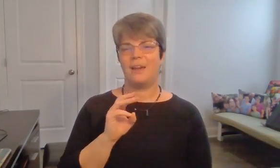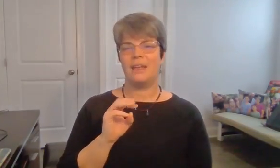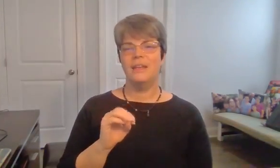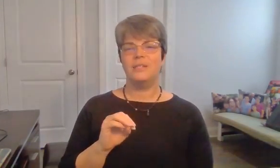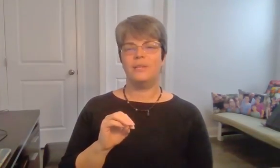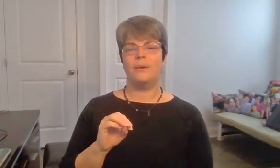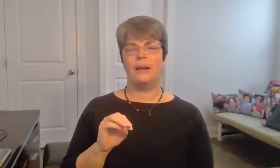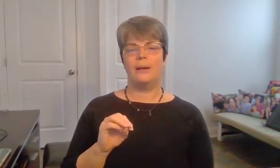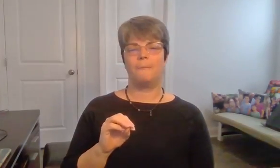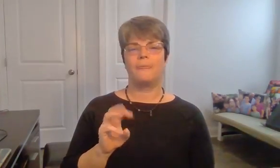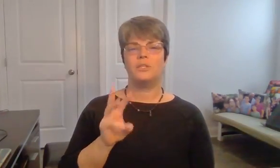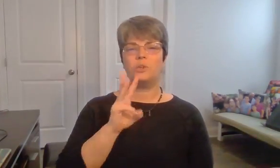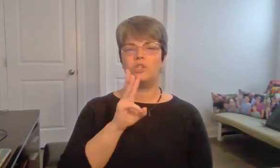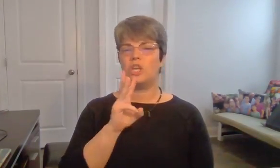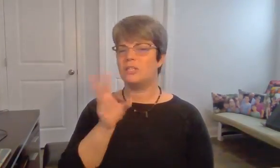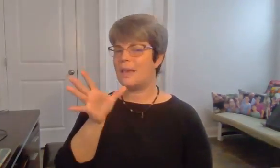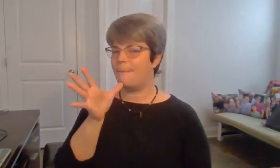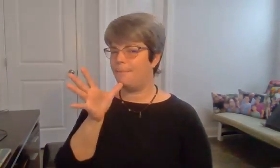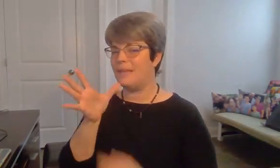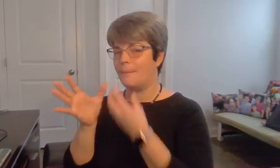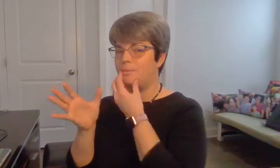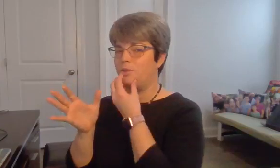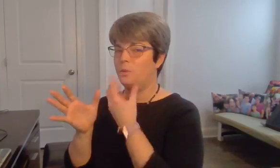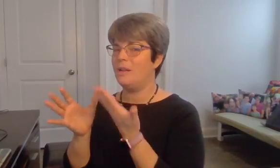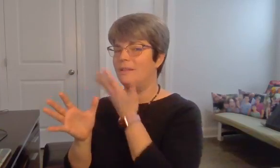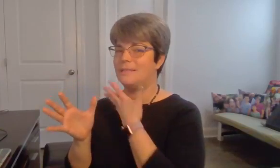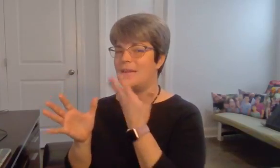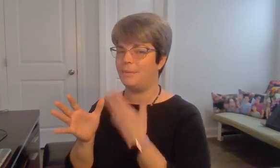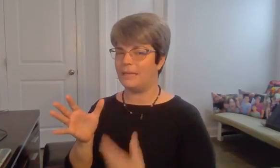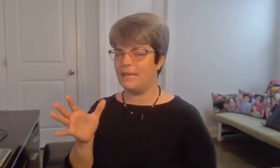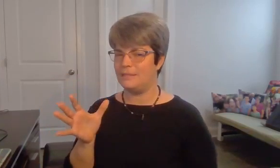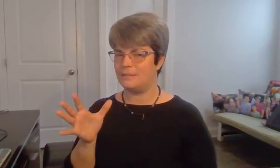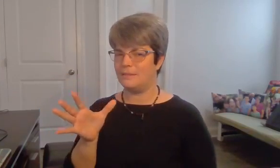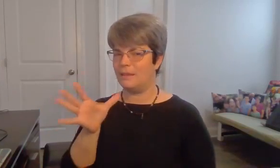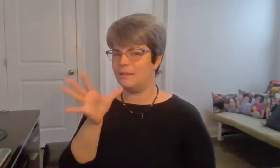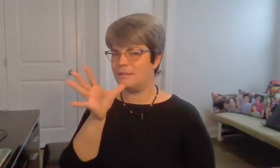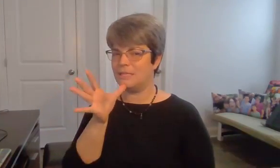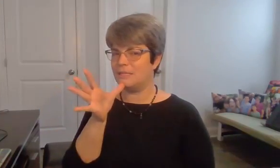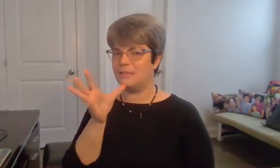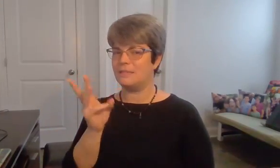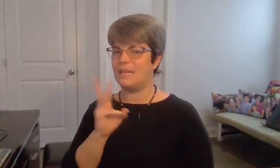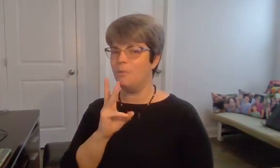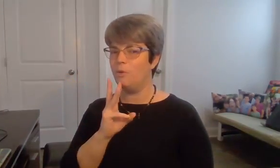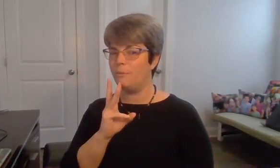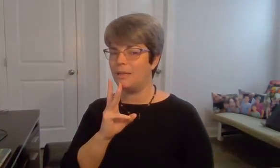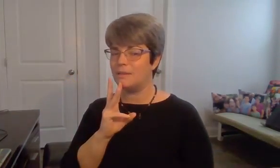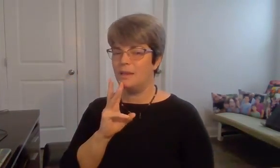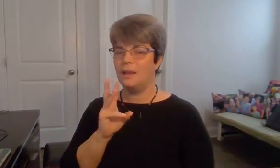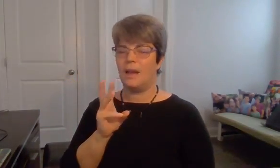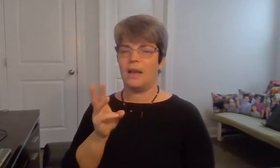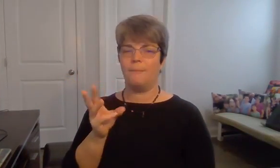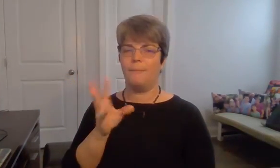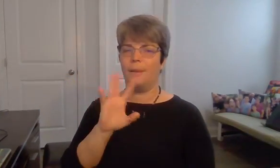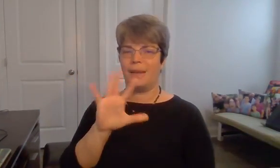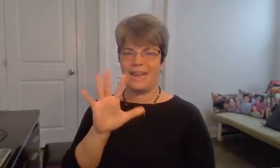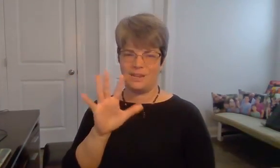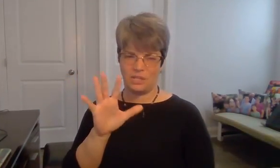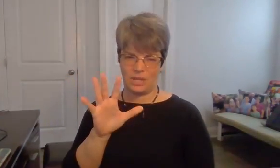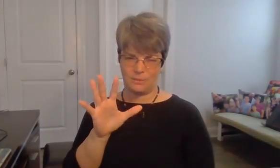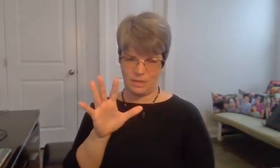Okay, so just that I'm doing it in the same place and this basically the same movement, but my hand shape